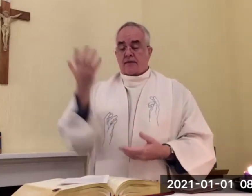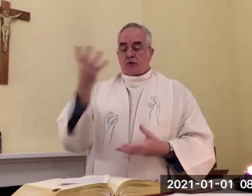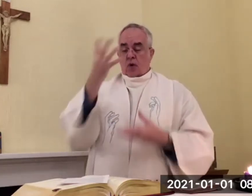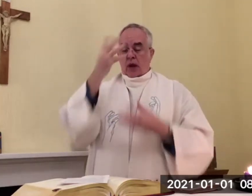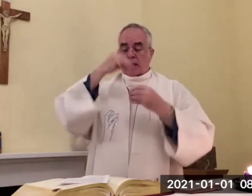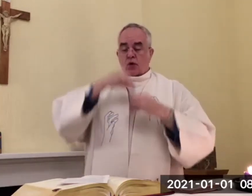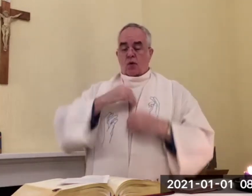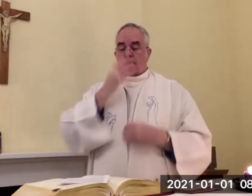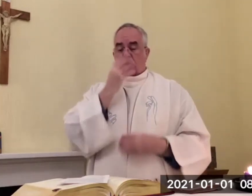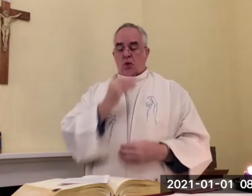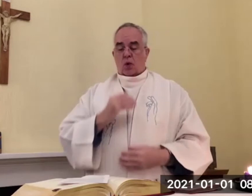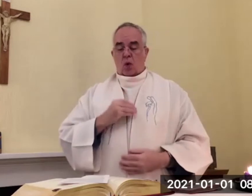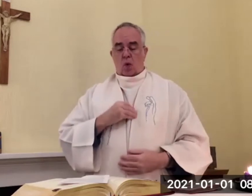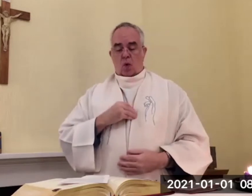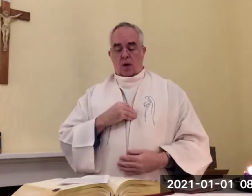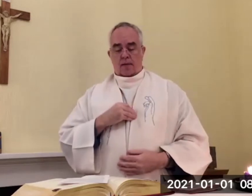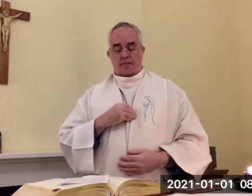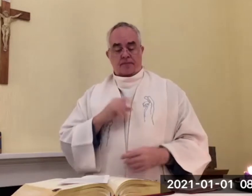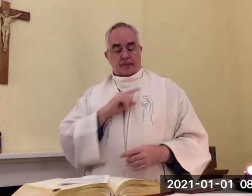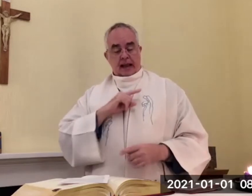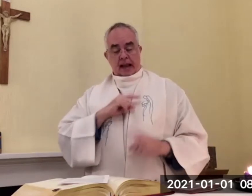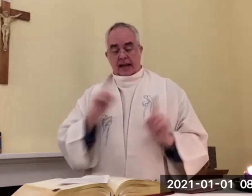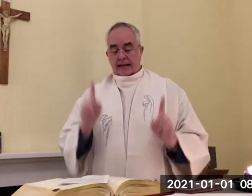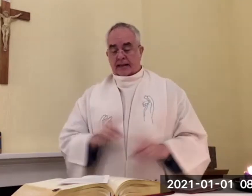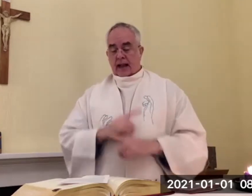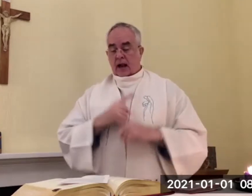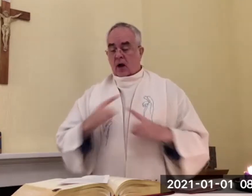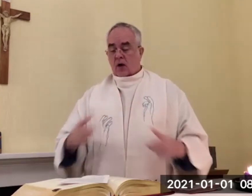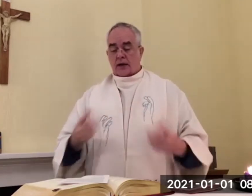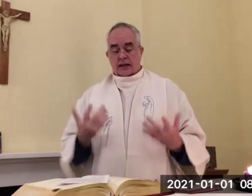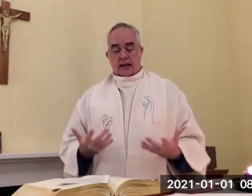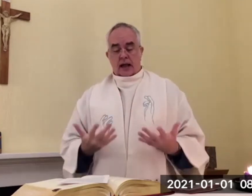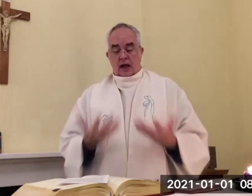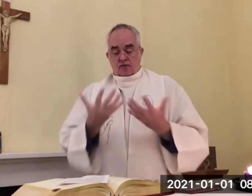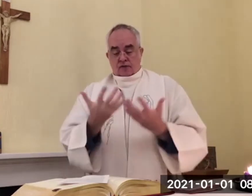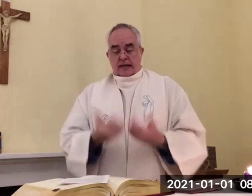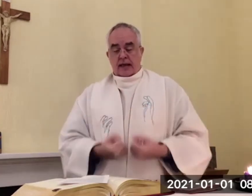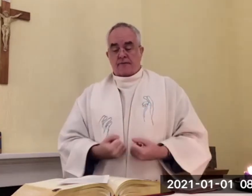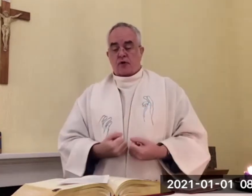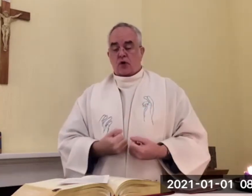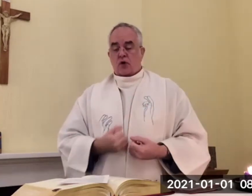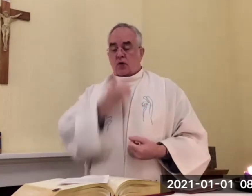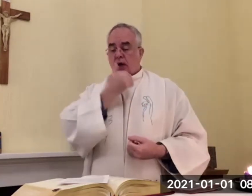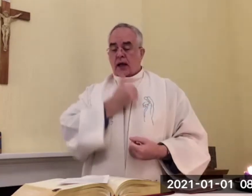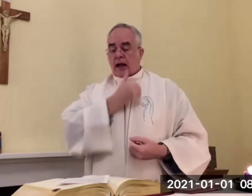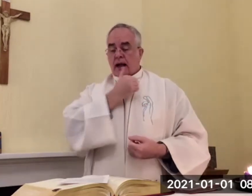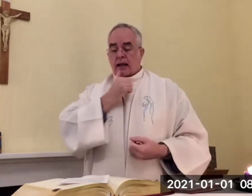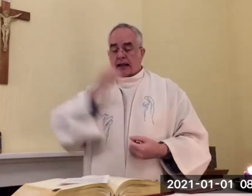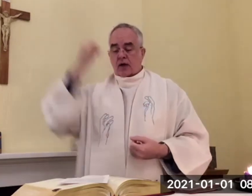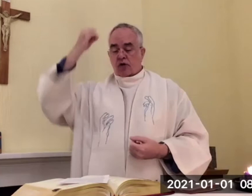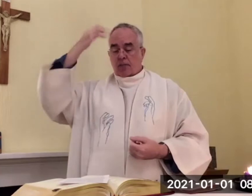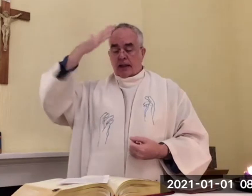you into my soul. Since I cannot receive you